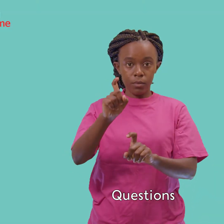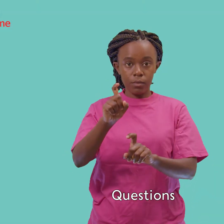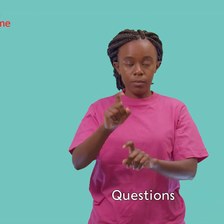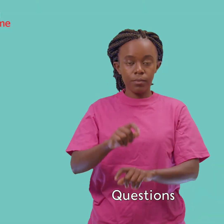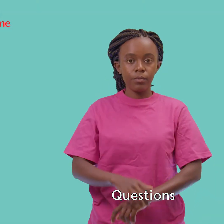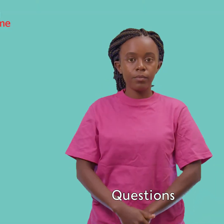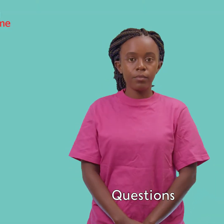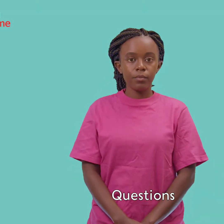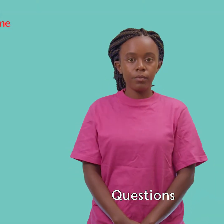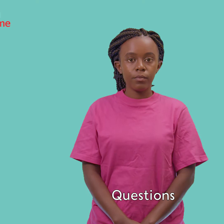Questions.